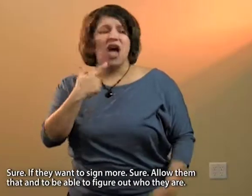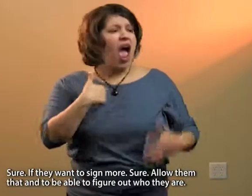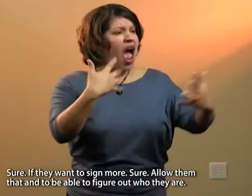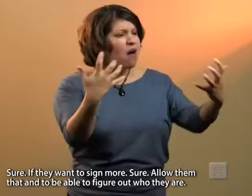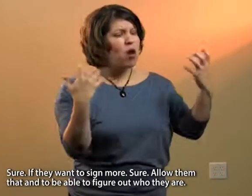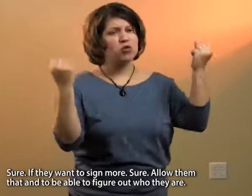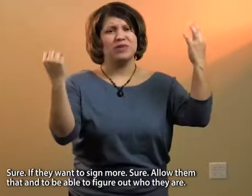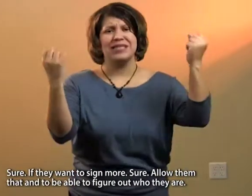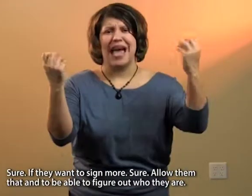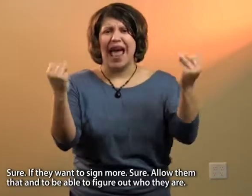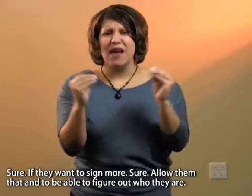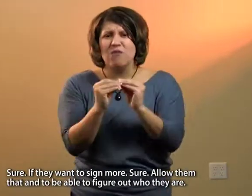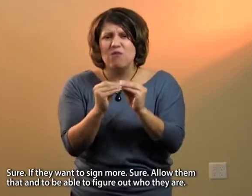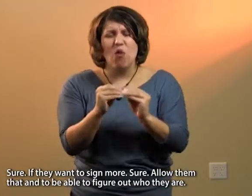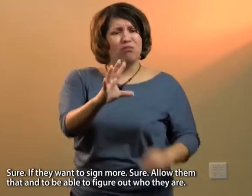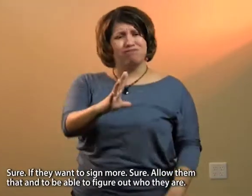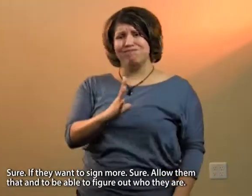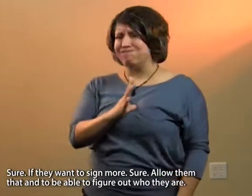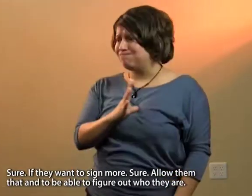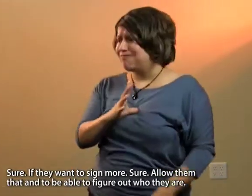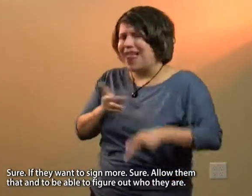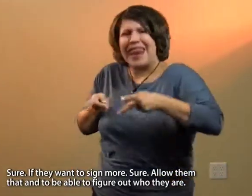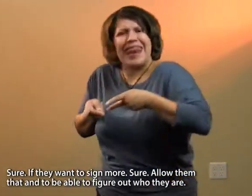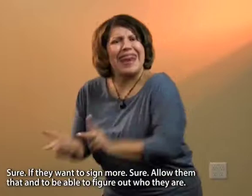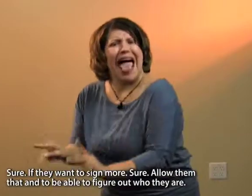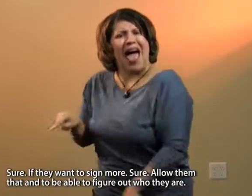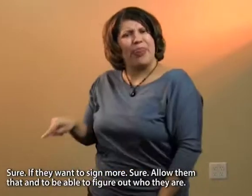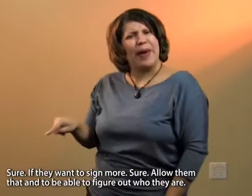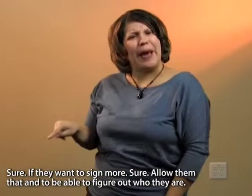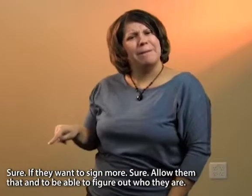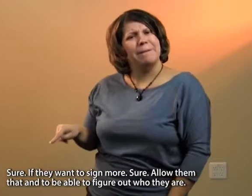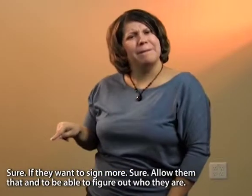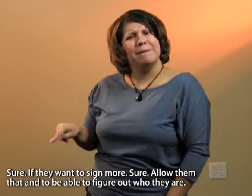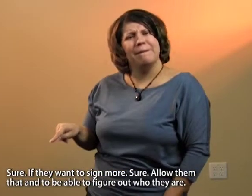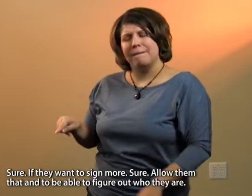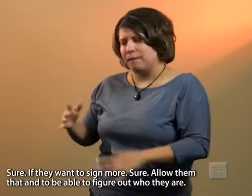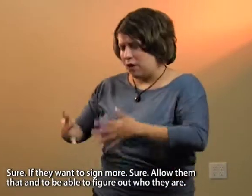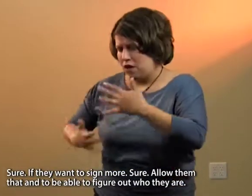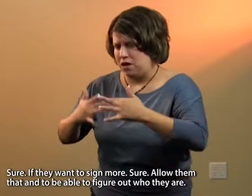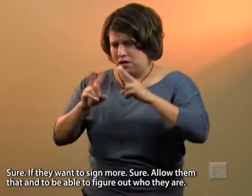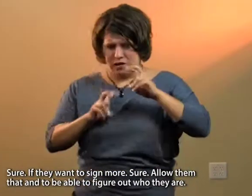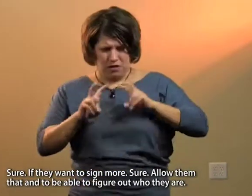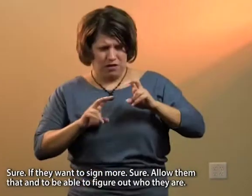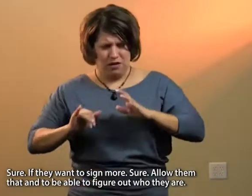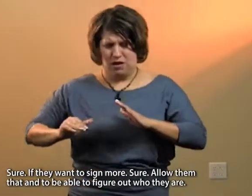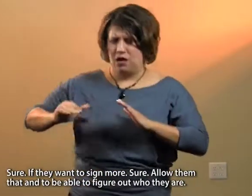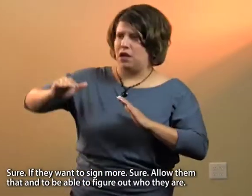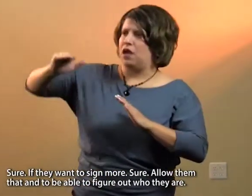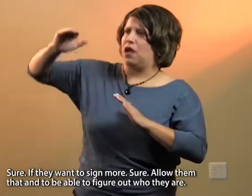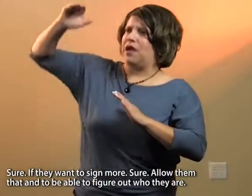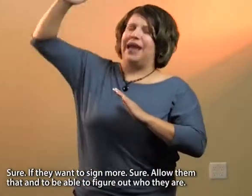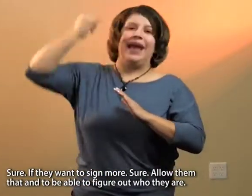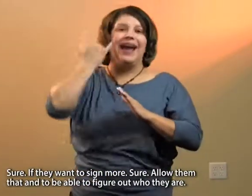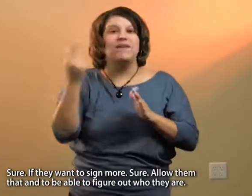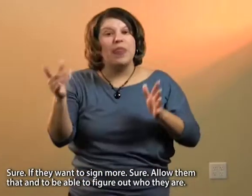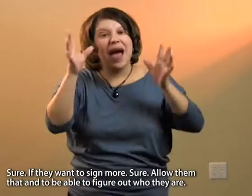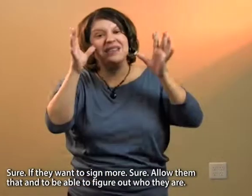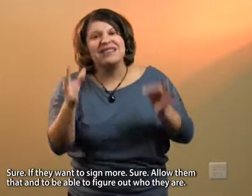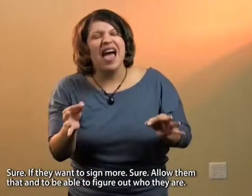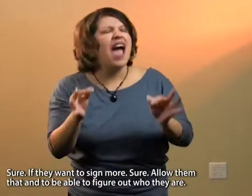if they want to sign more sure allow them that and to be able to figure out who they are